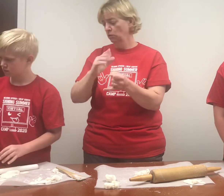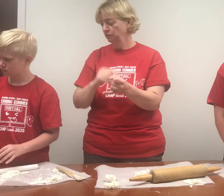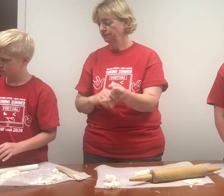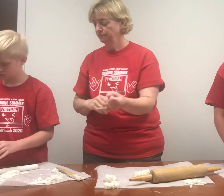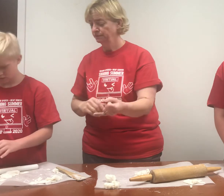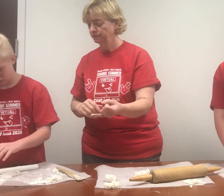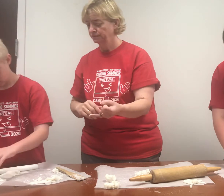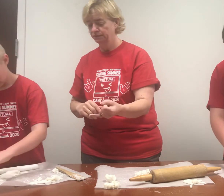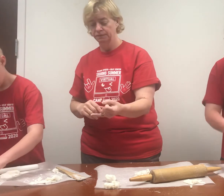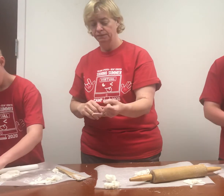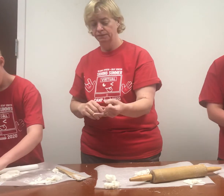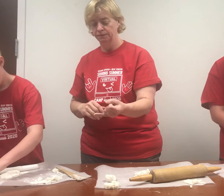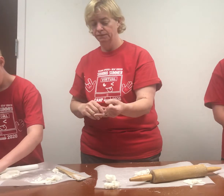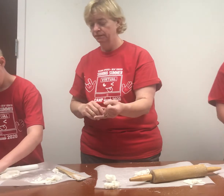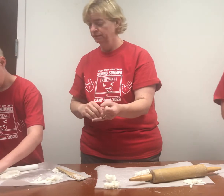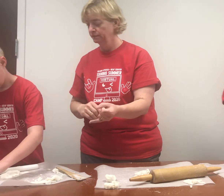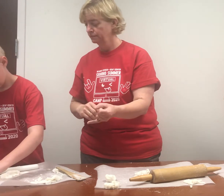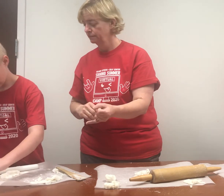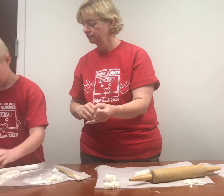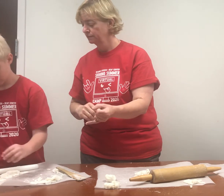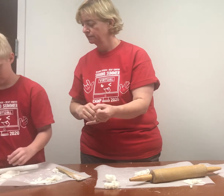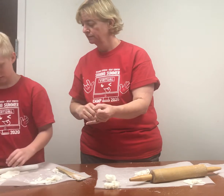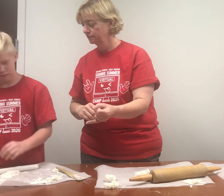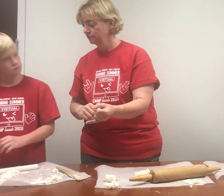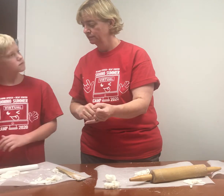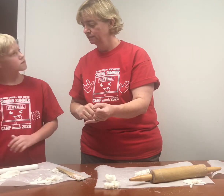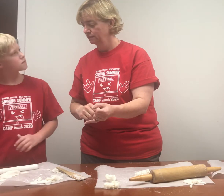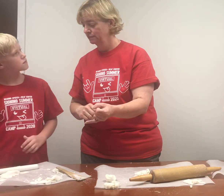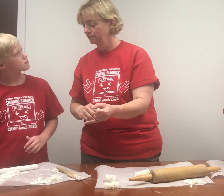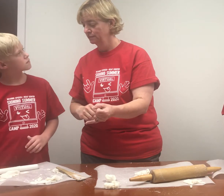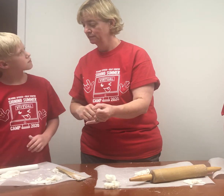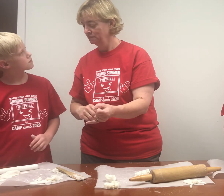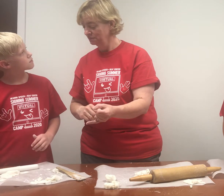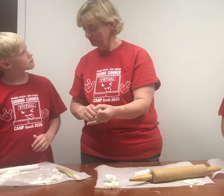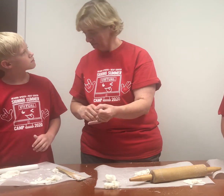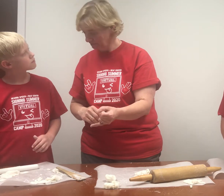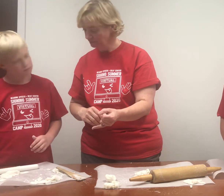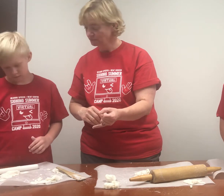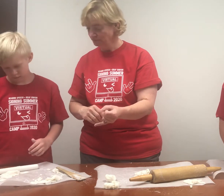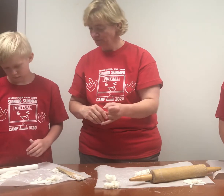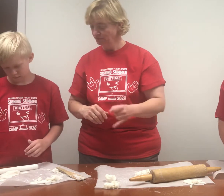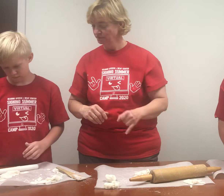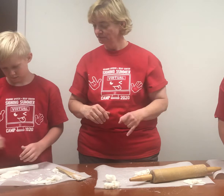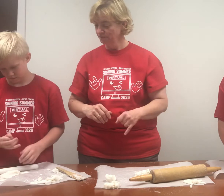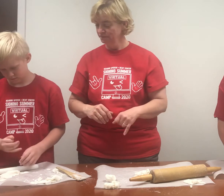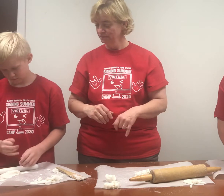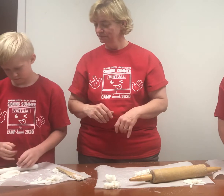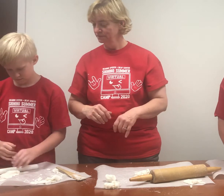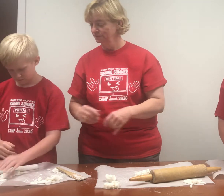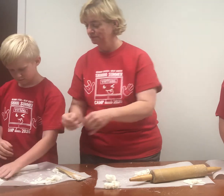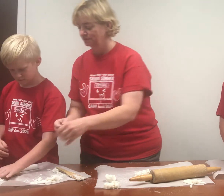the fingers so that it has more of a 3D effect, whatever feels more comfortable for you. Yeah, J.